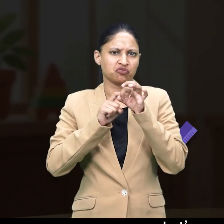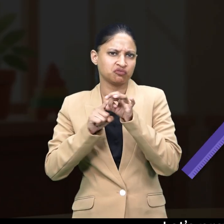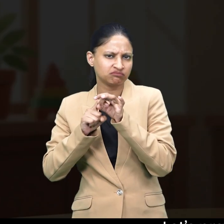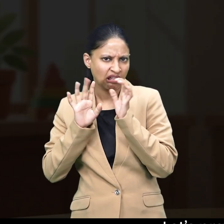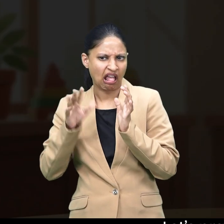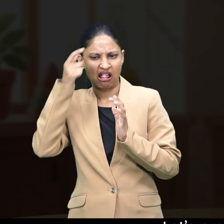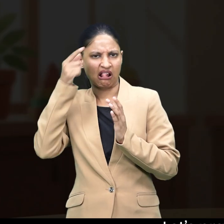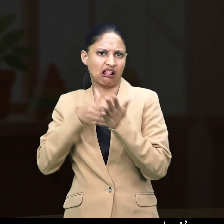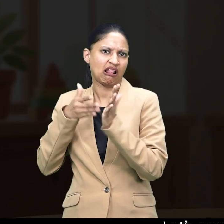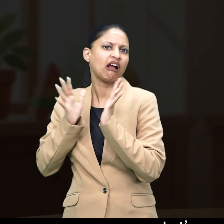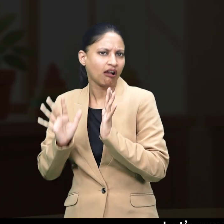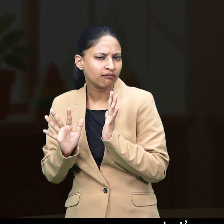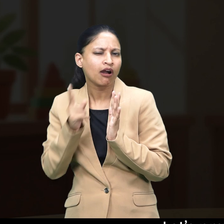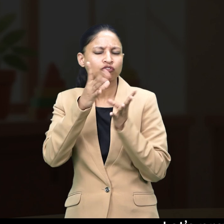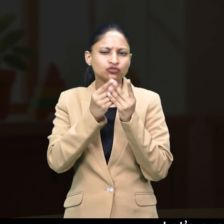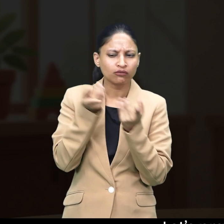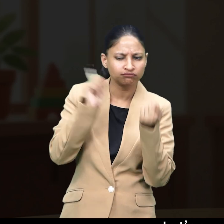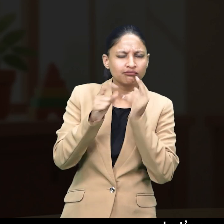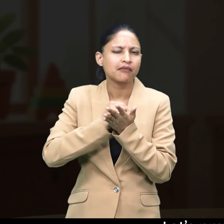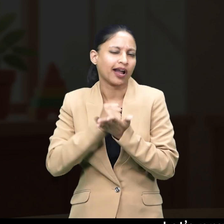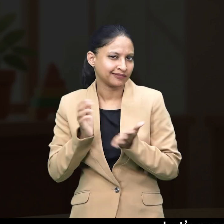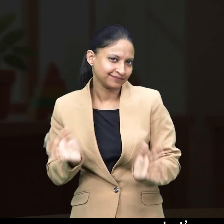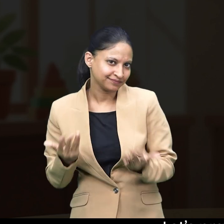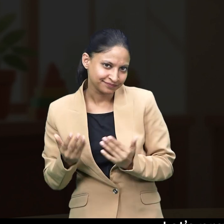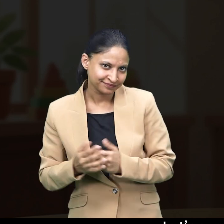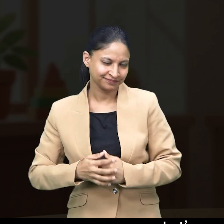Let's practice a few more problems.